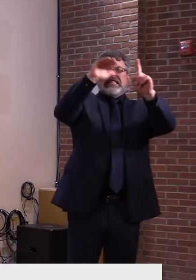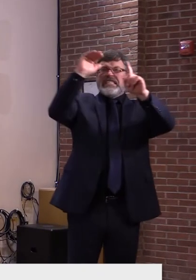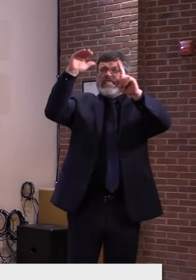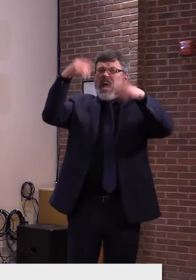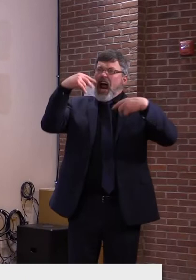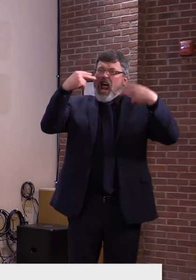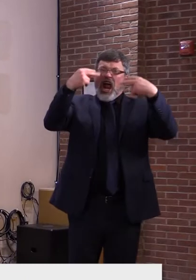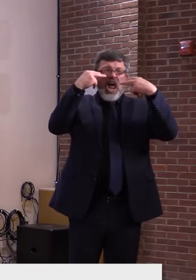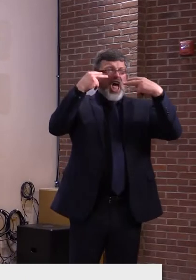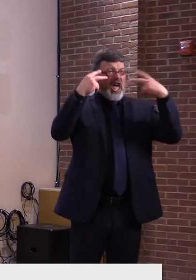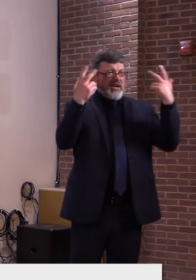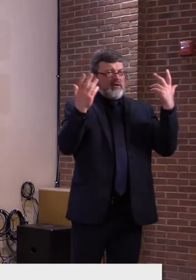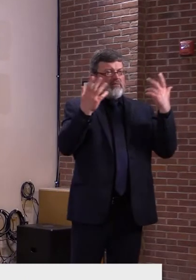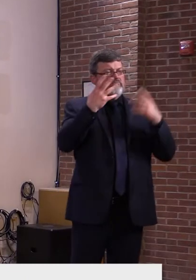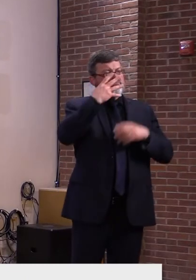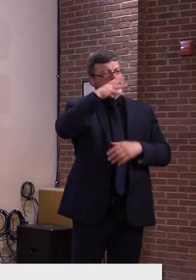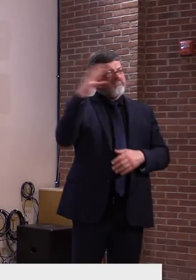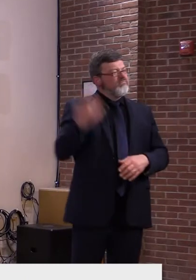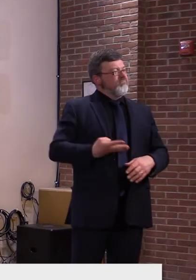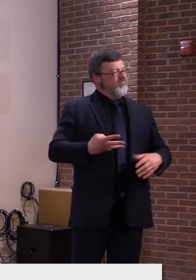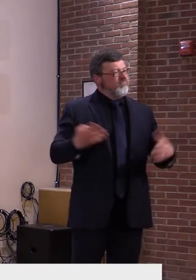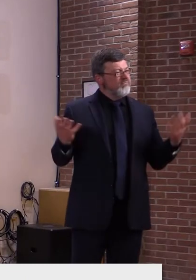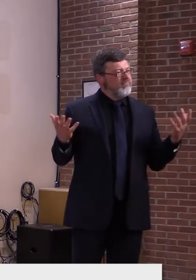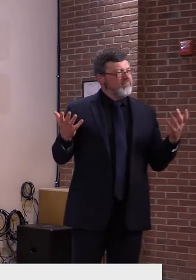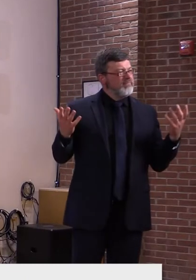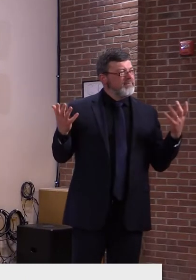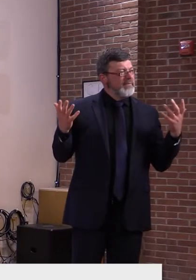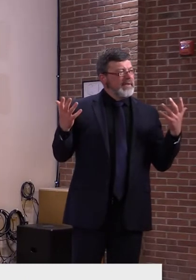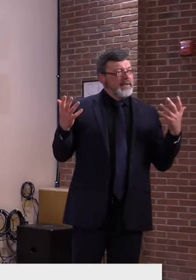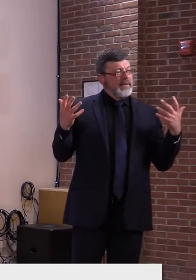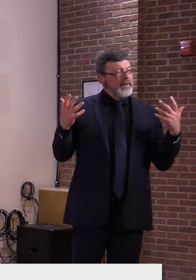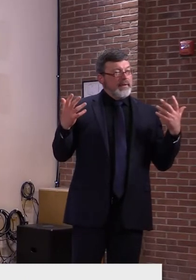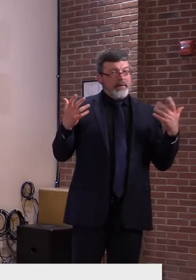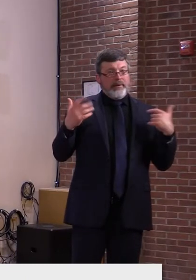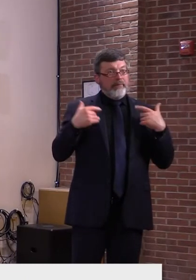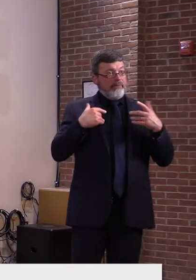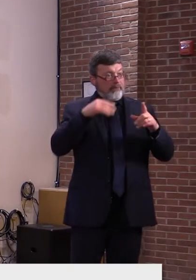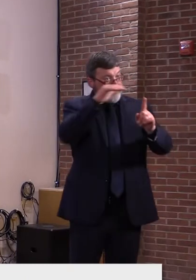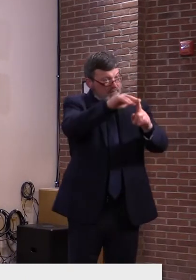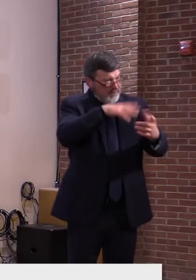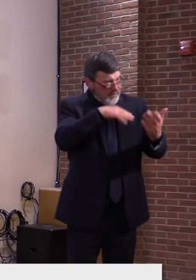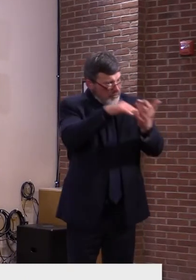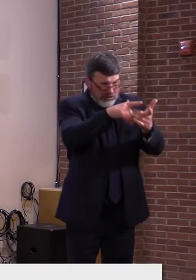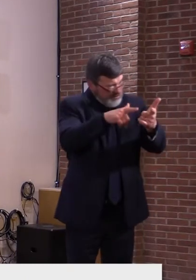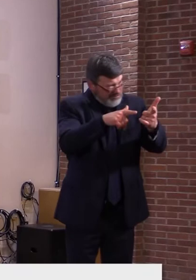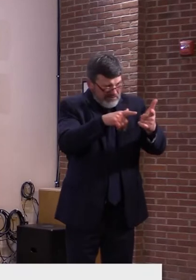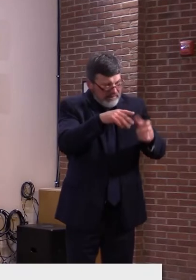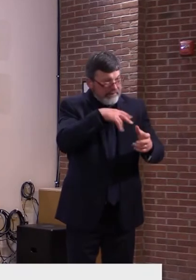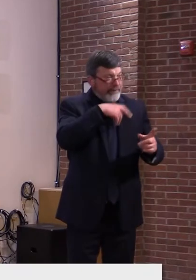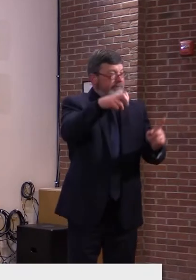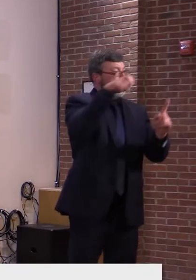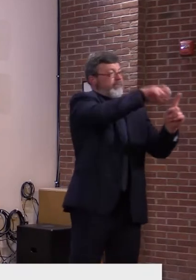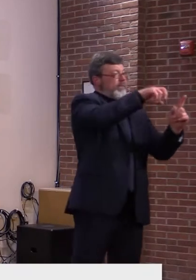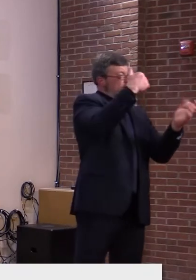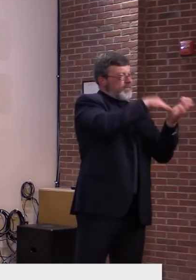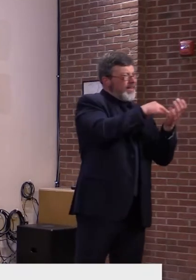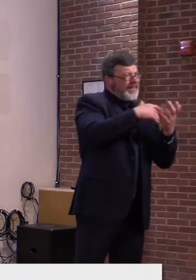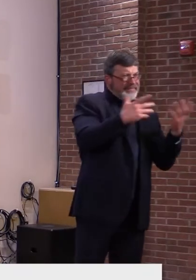From my perspective, I would see another doctor to confirm the first doctor's opinion, but Dr. Levine.